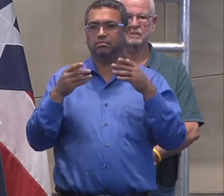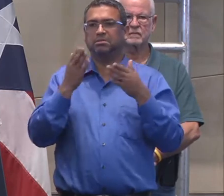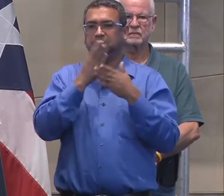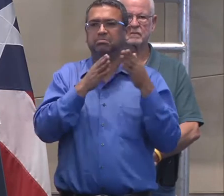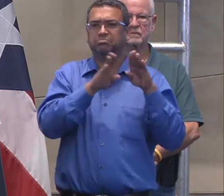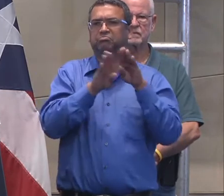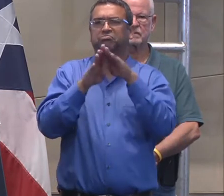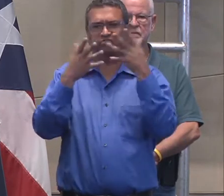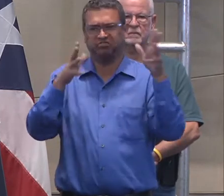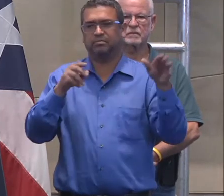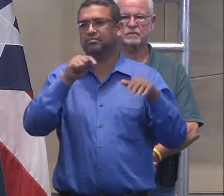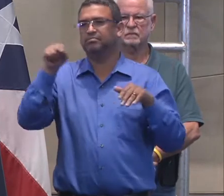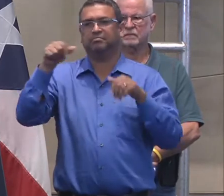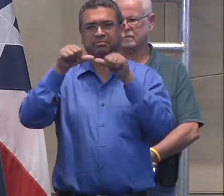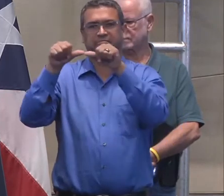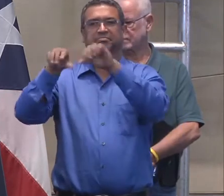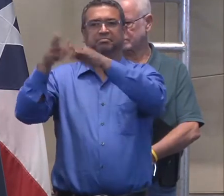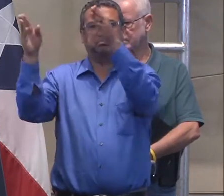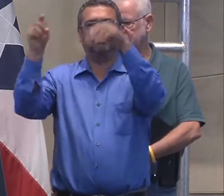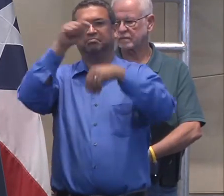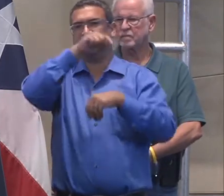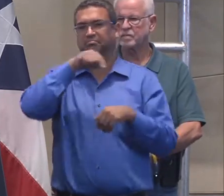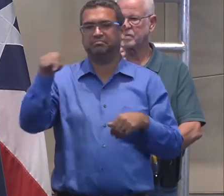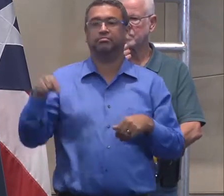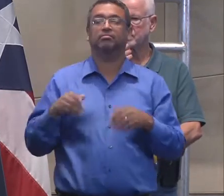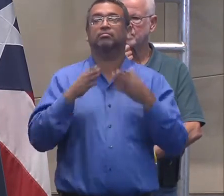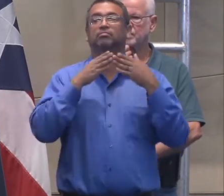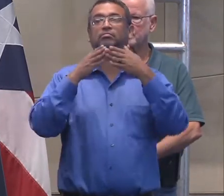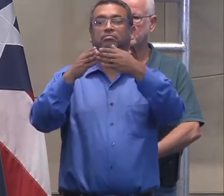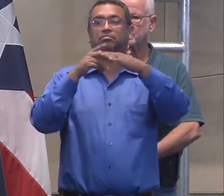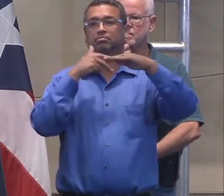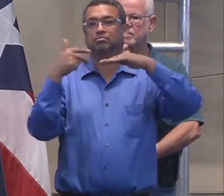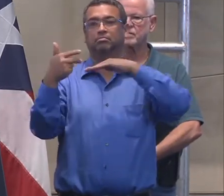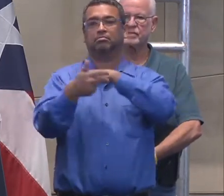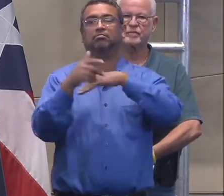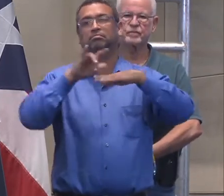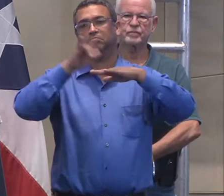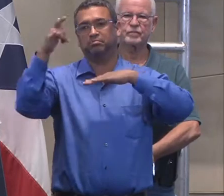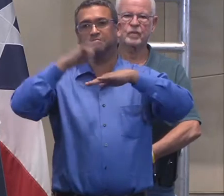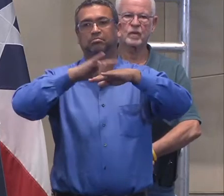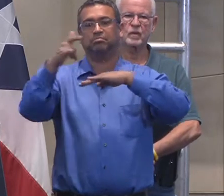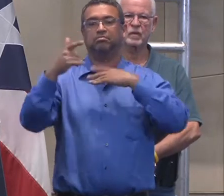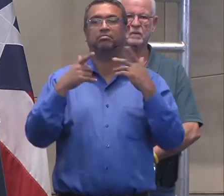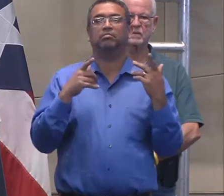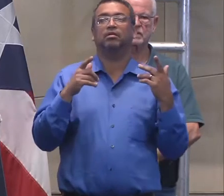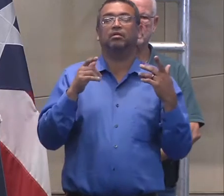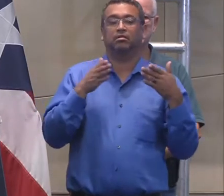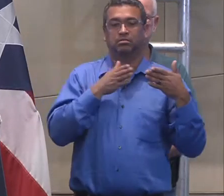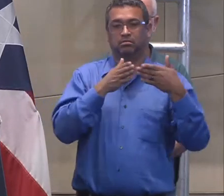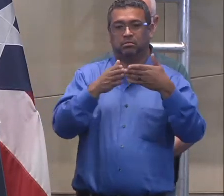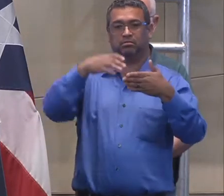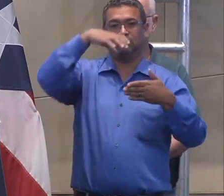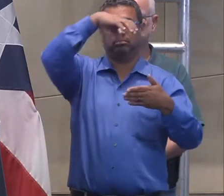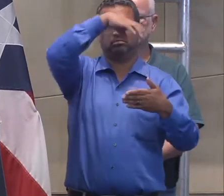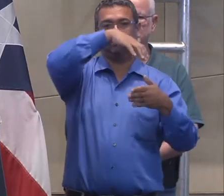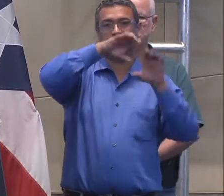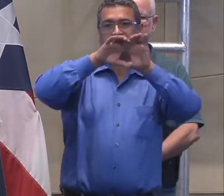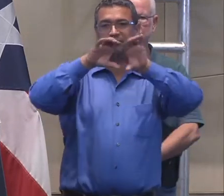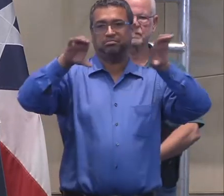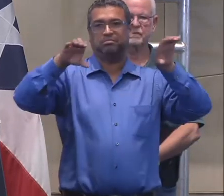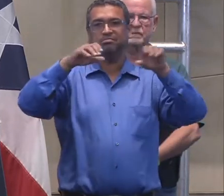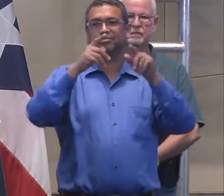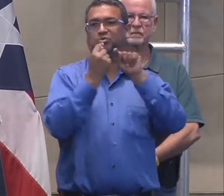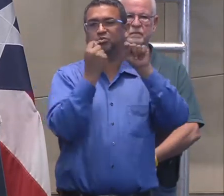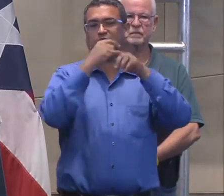of ports, we're at 88 percent of normal distribution from containers in the ports. We're at 1